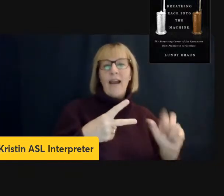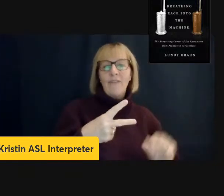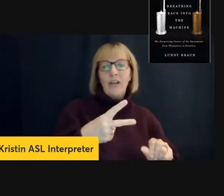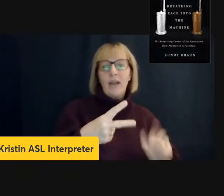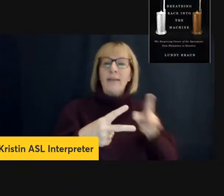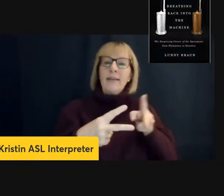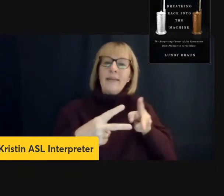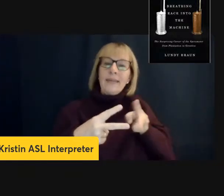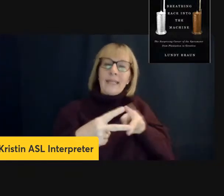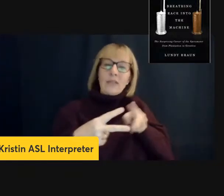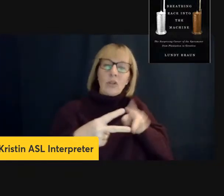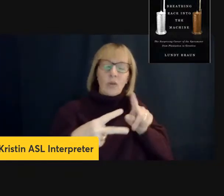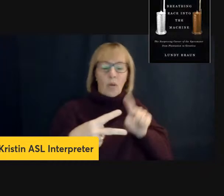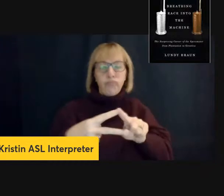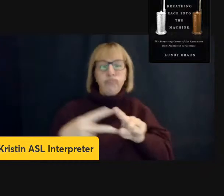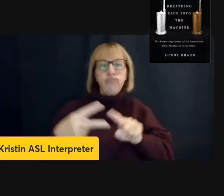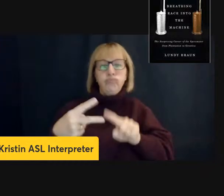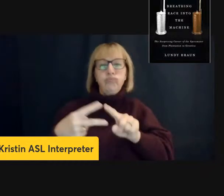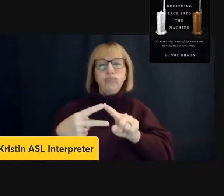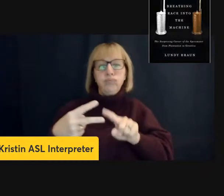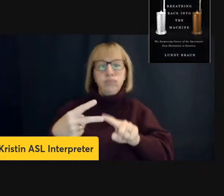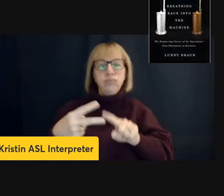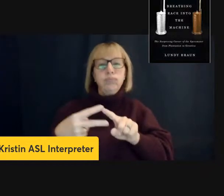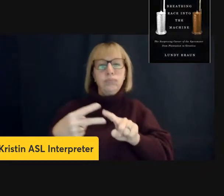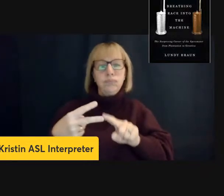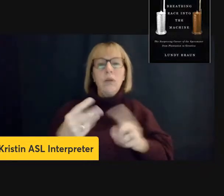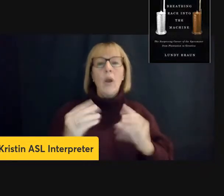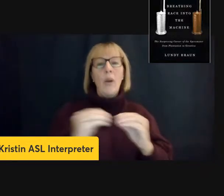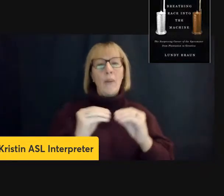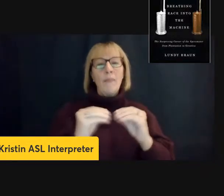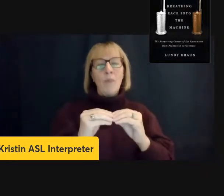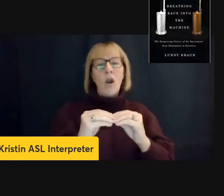Africa had particular